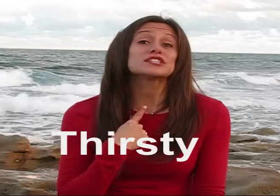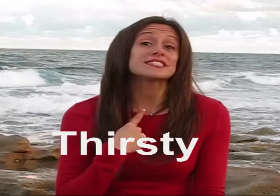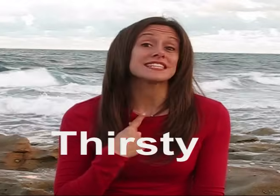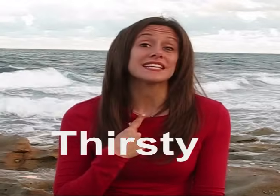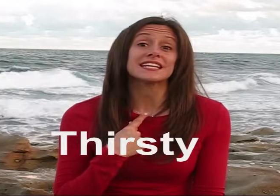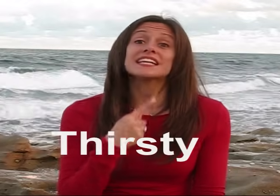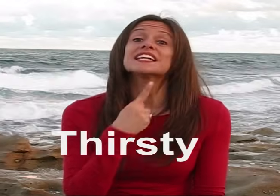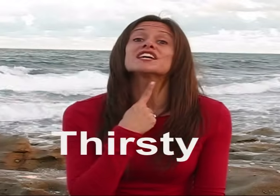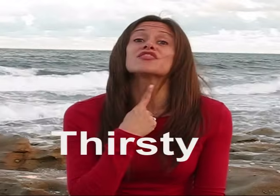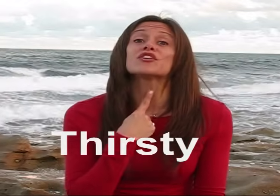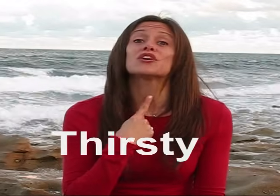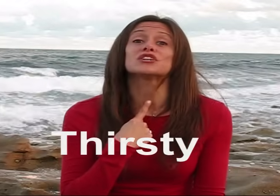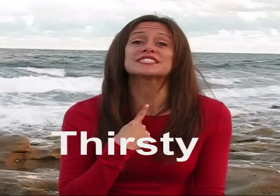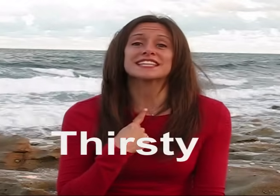thirsty, thirsty,